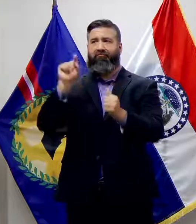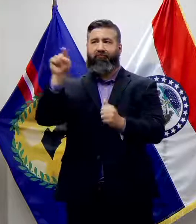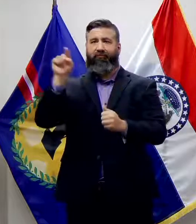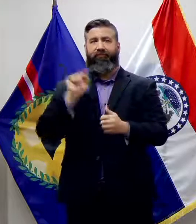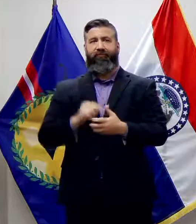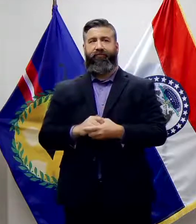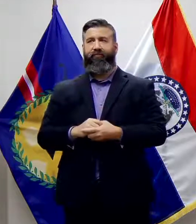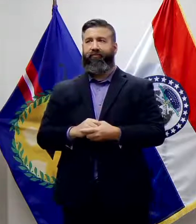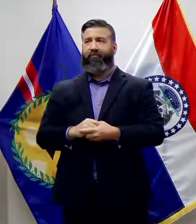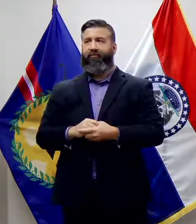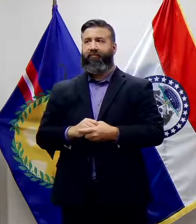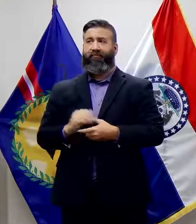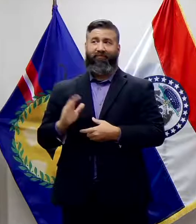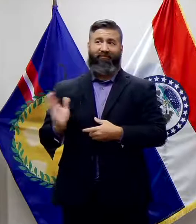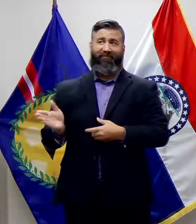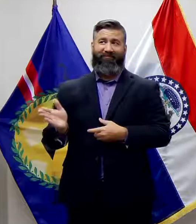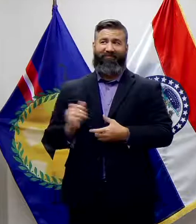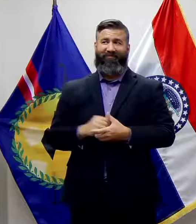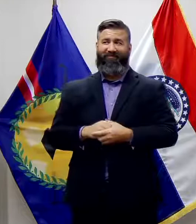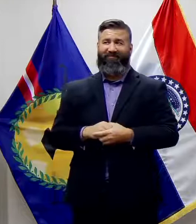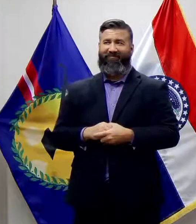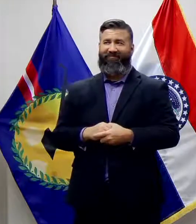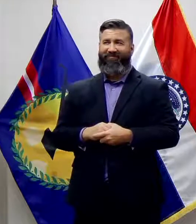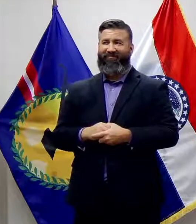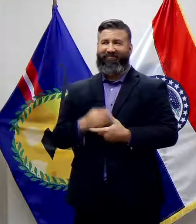Anyone else have anything? I do.